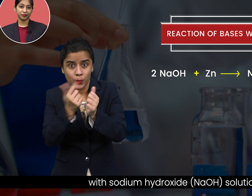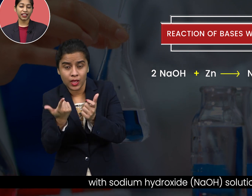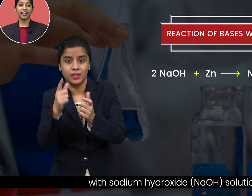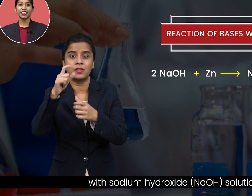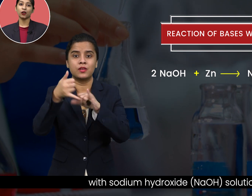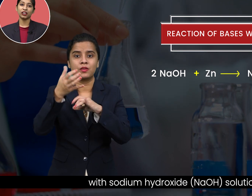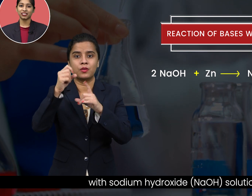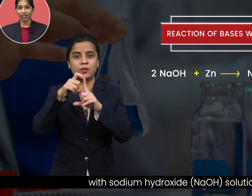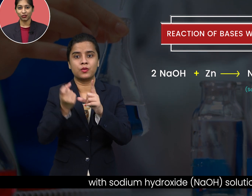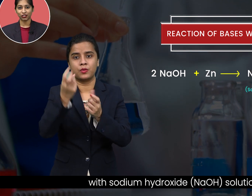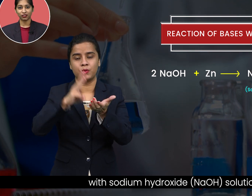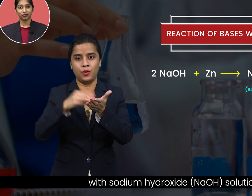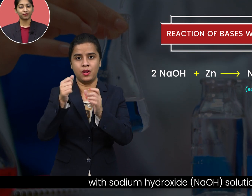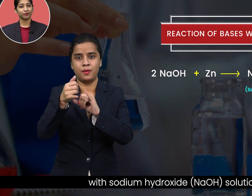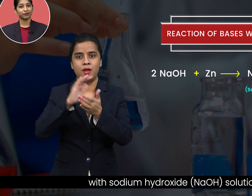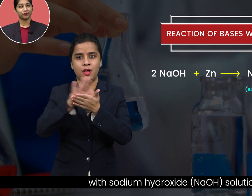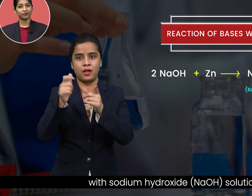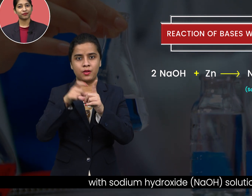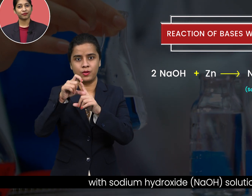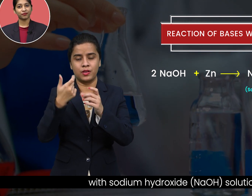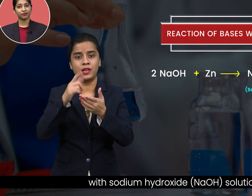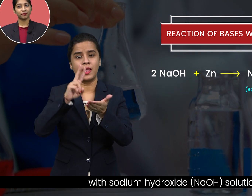hydroxide, NaOH solution,